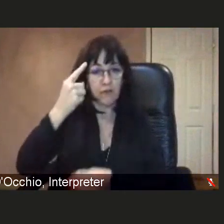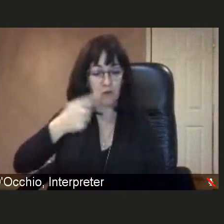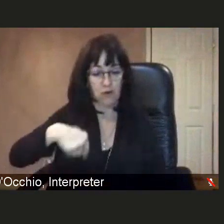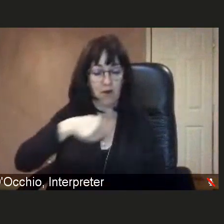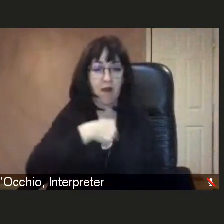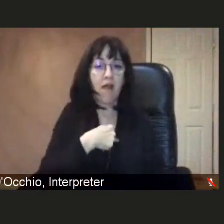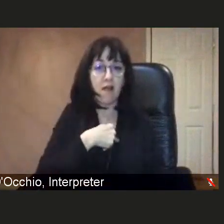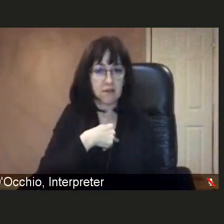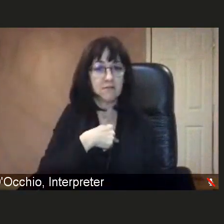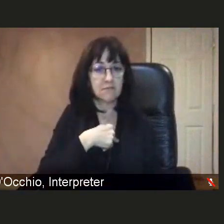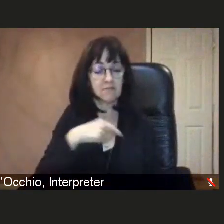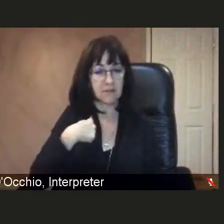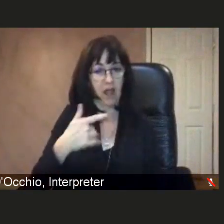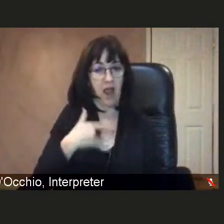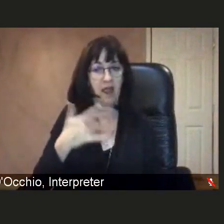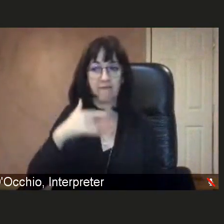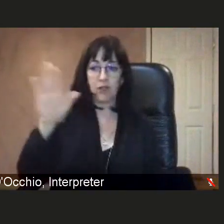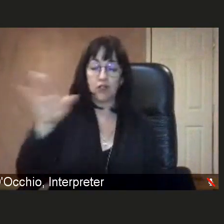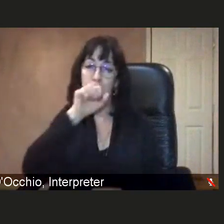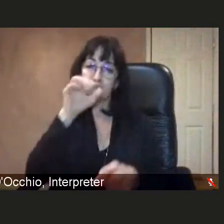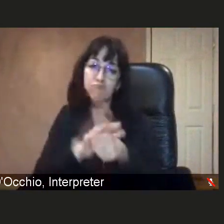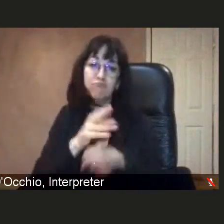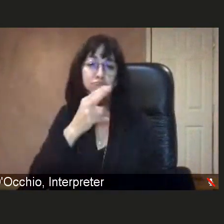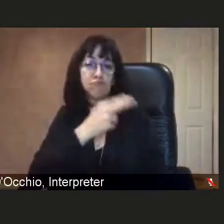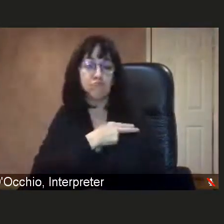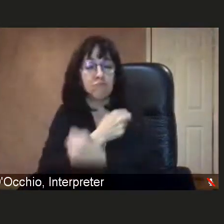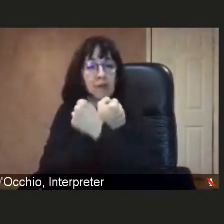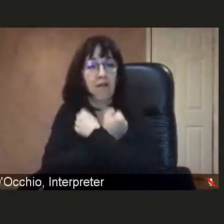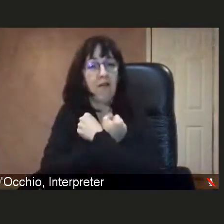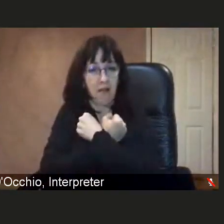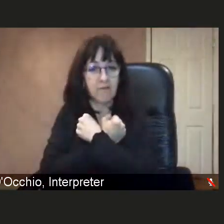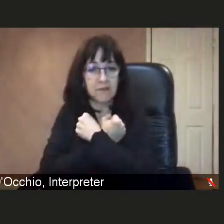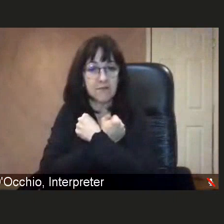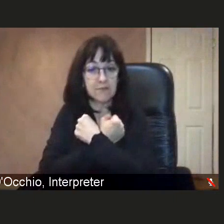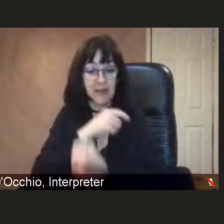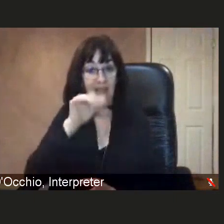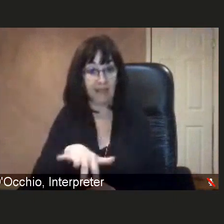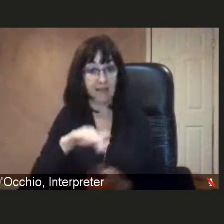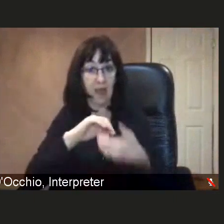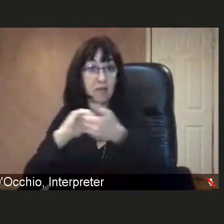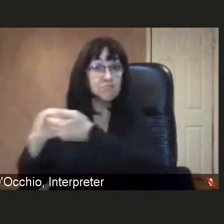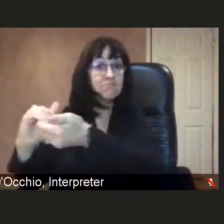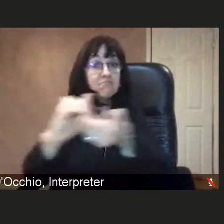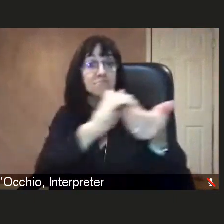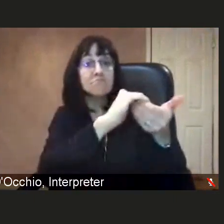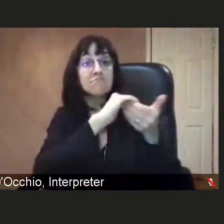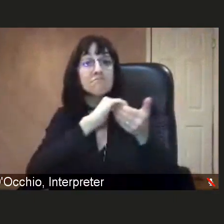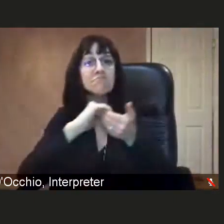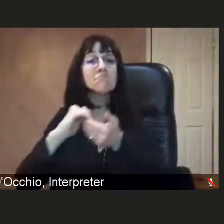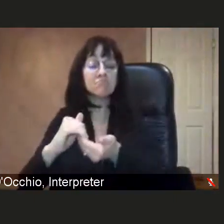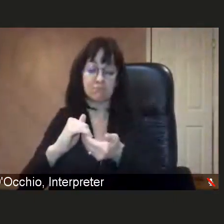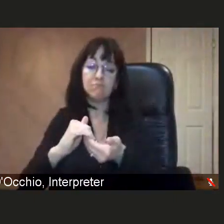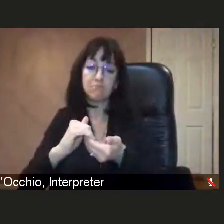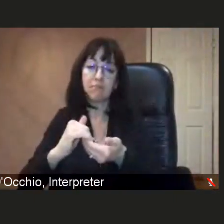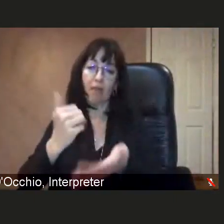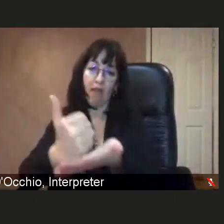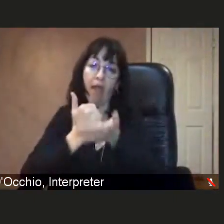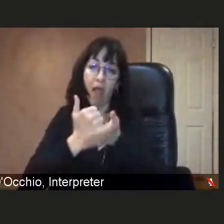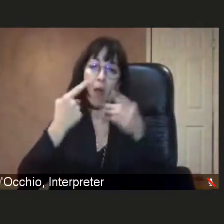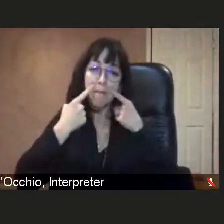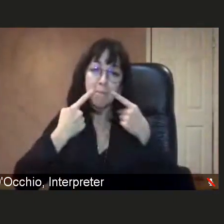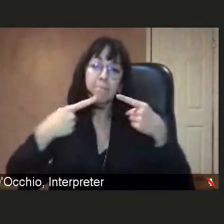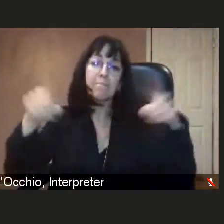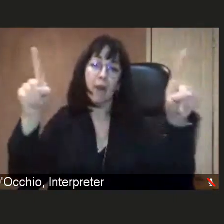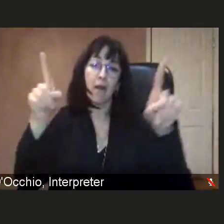This connection is what we will get us all through this pandemic. Beebe Healthcare has been your healthcare